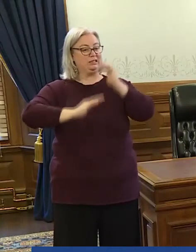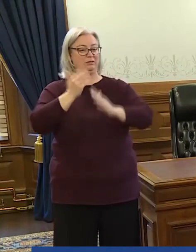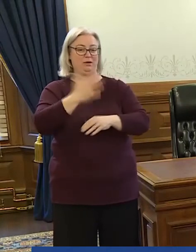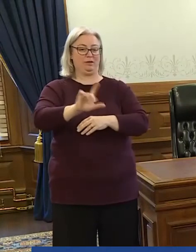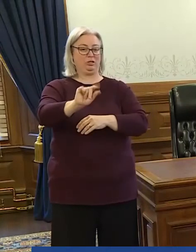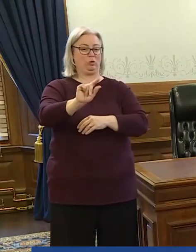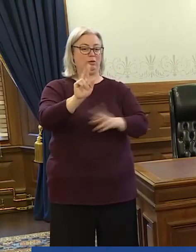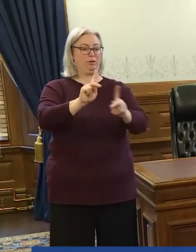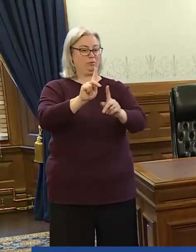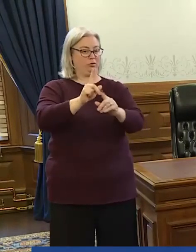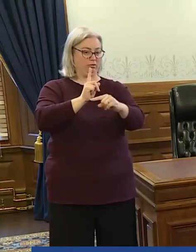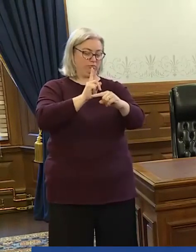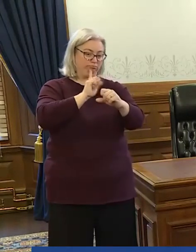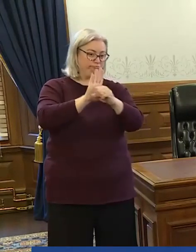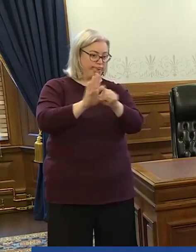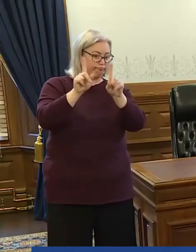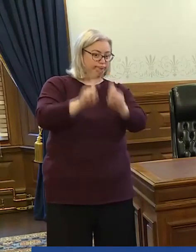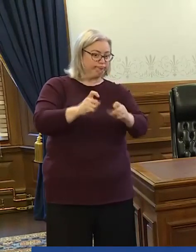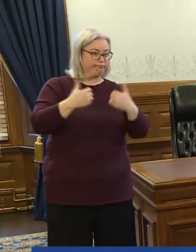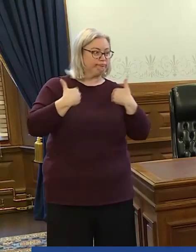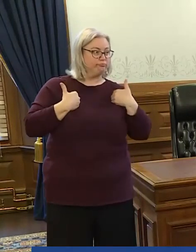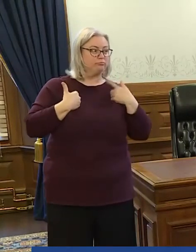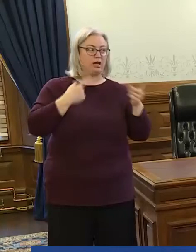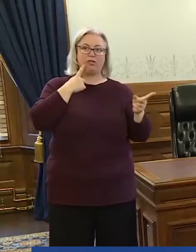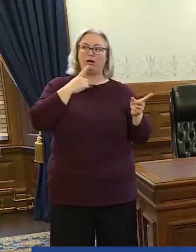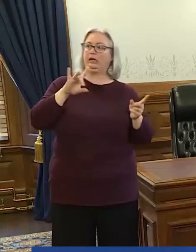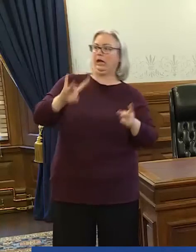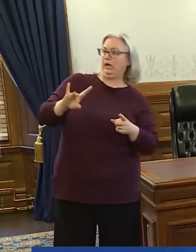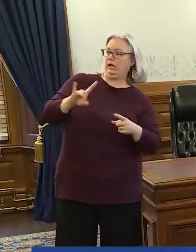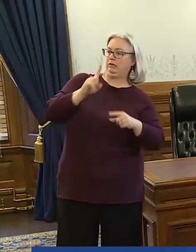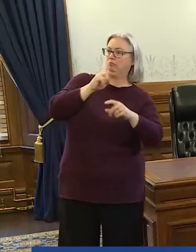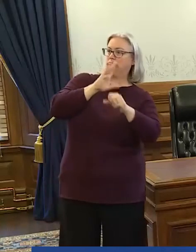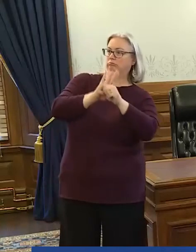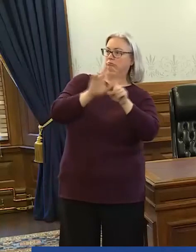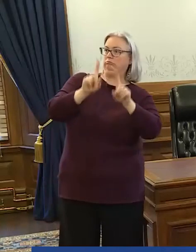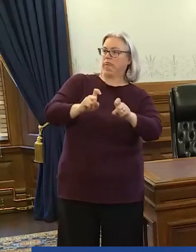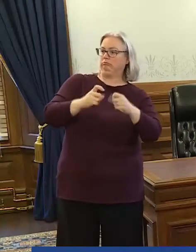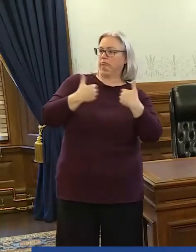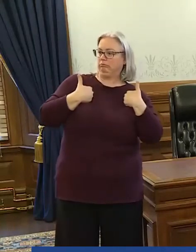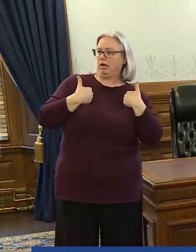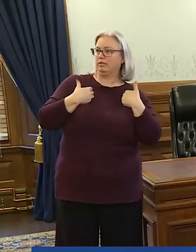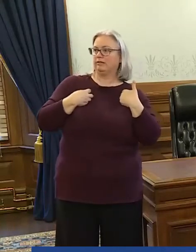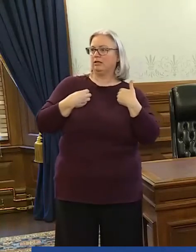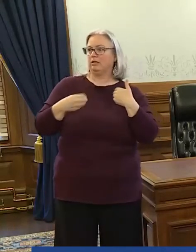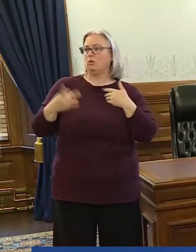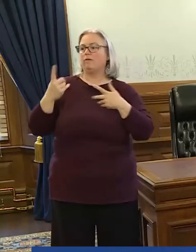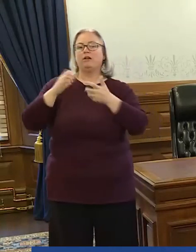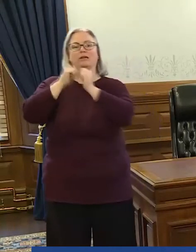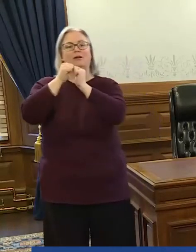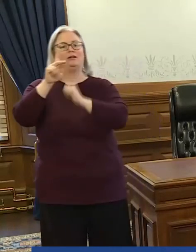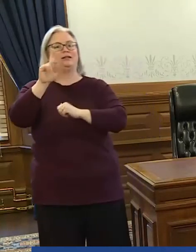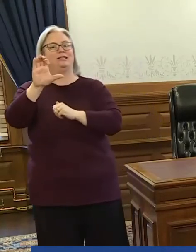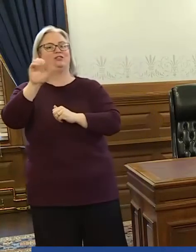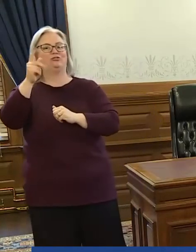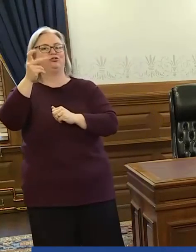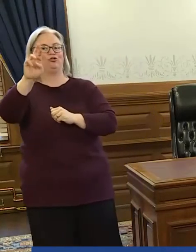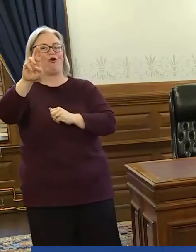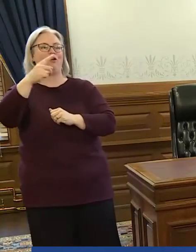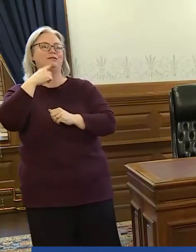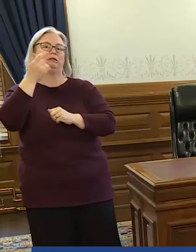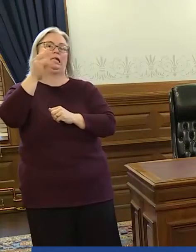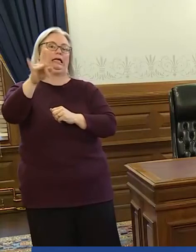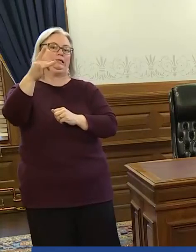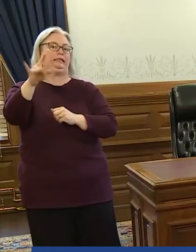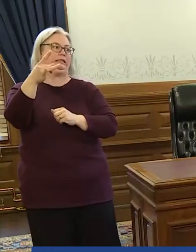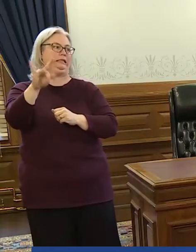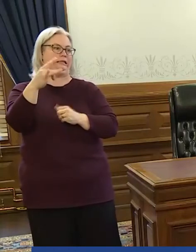people tested positive in it. So, I think it was 8, but... One of our competitors, the Kansas City Star, says it's like